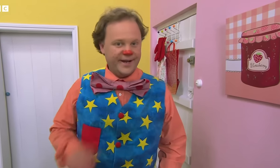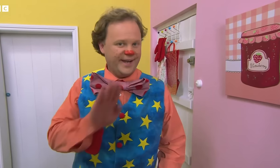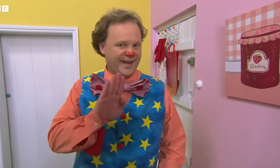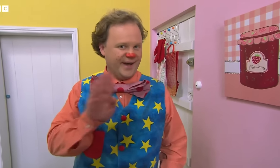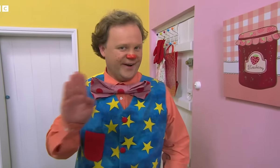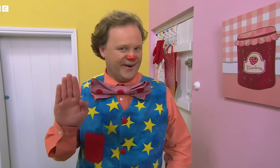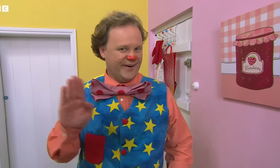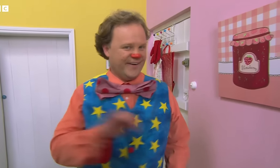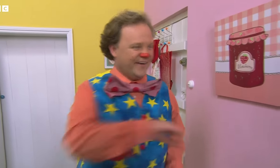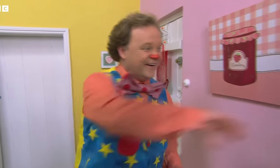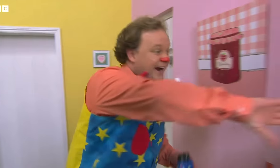No!